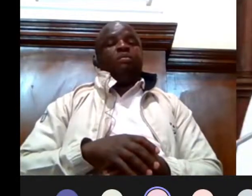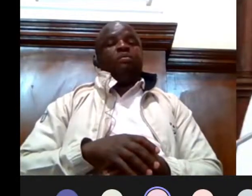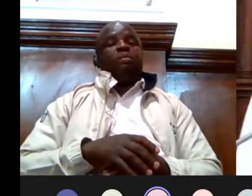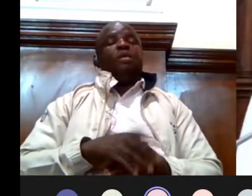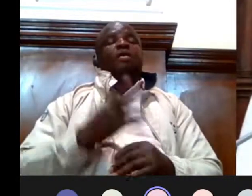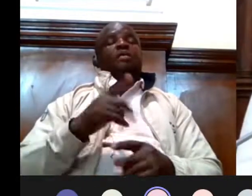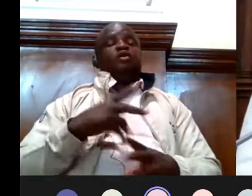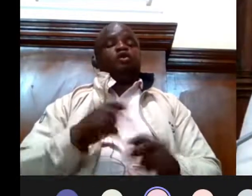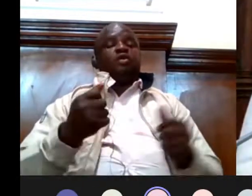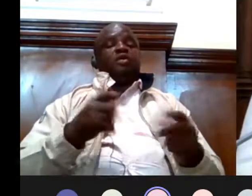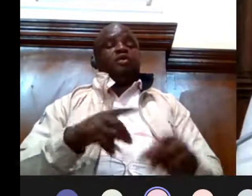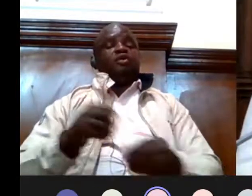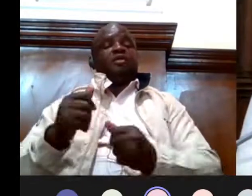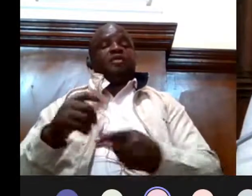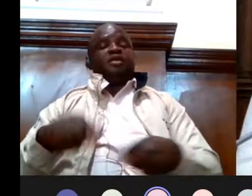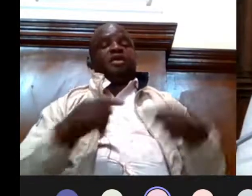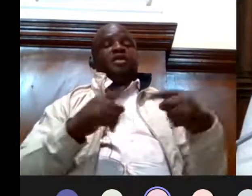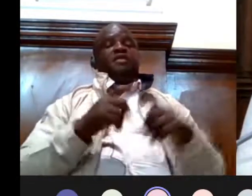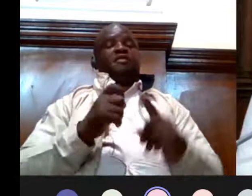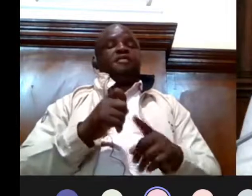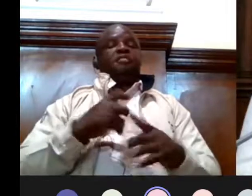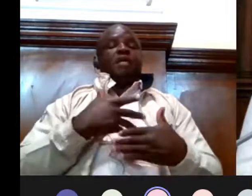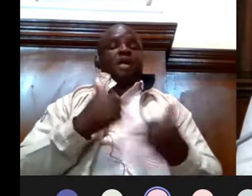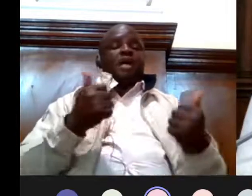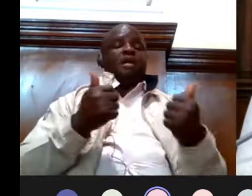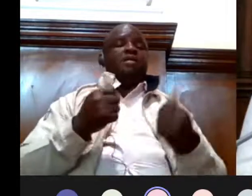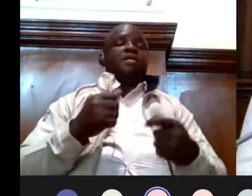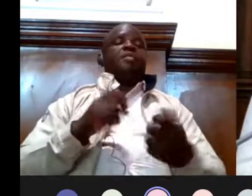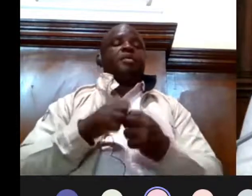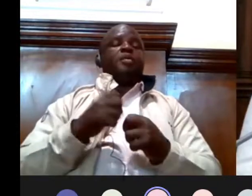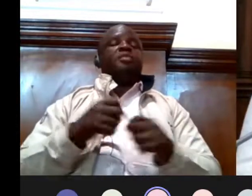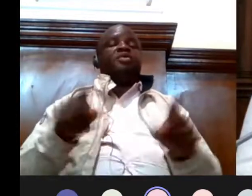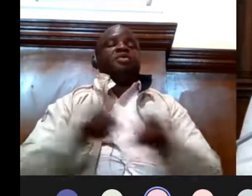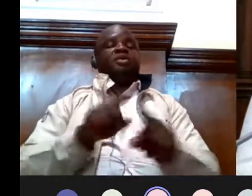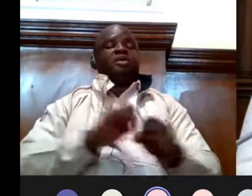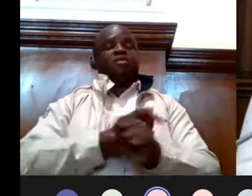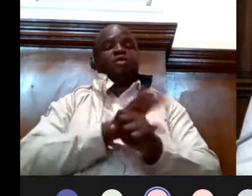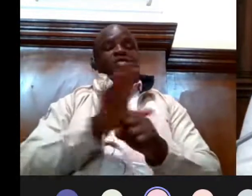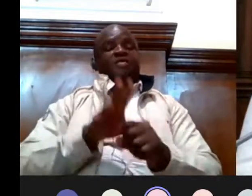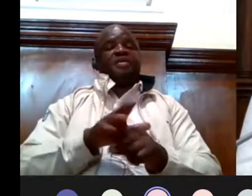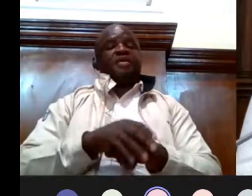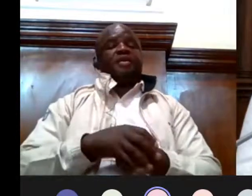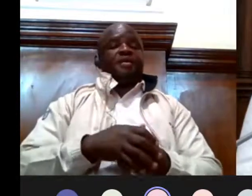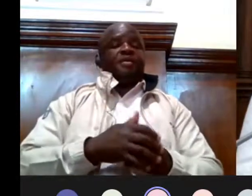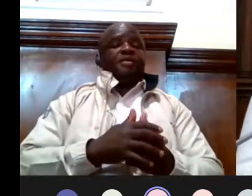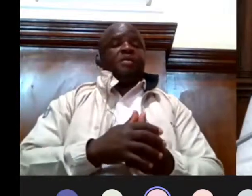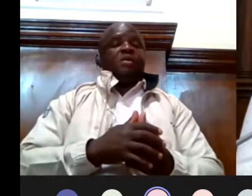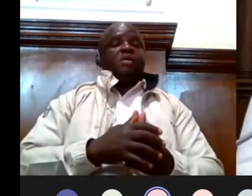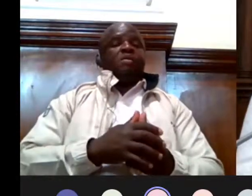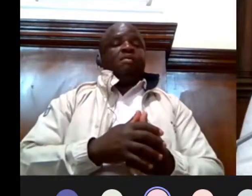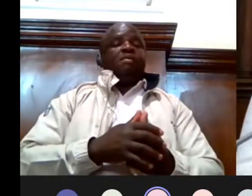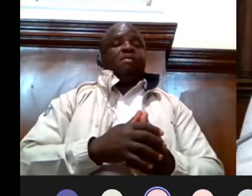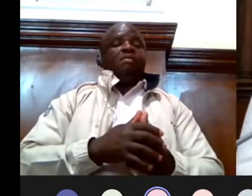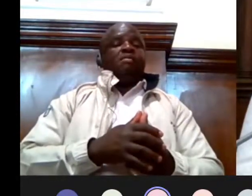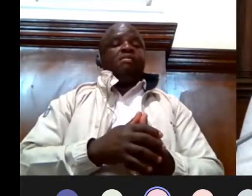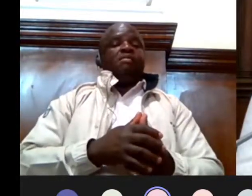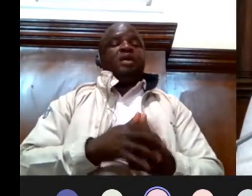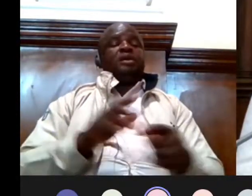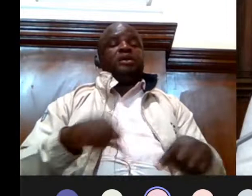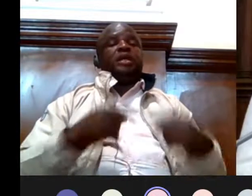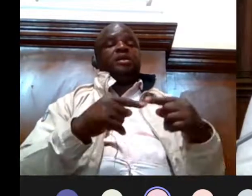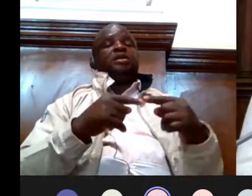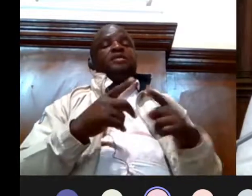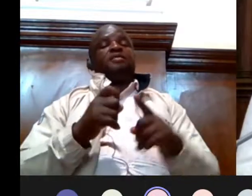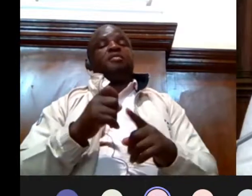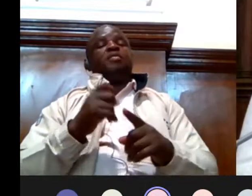challenges posed by health pandemic, such as COVID-19, challenges posed by climate